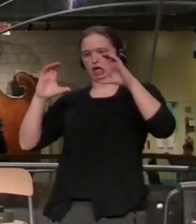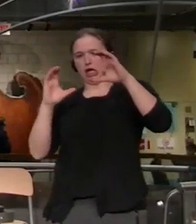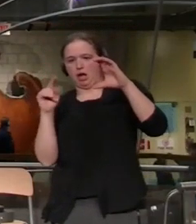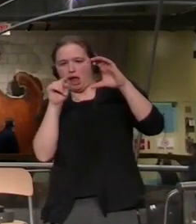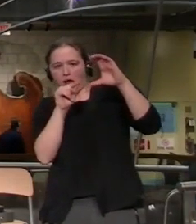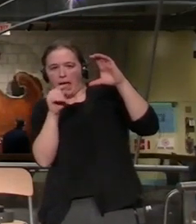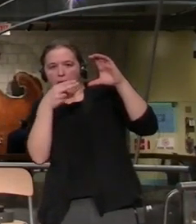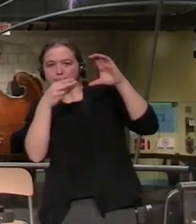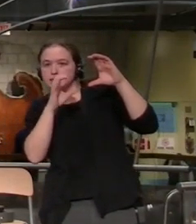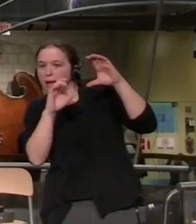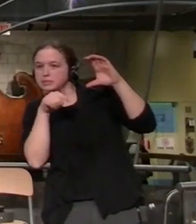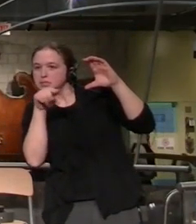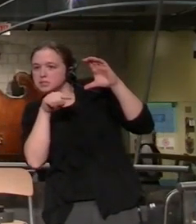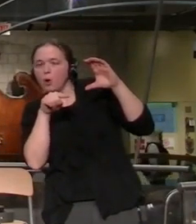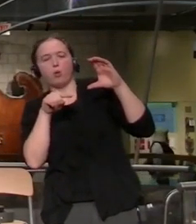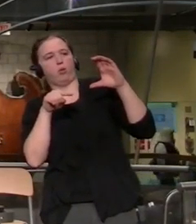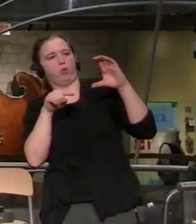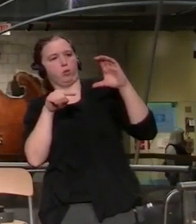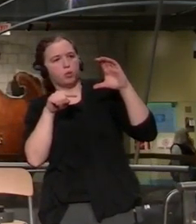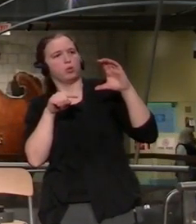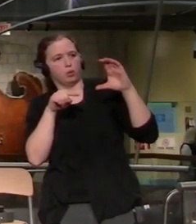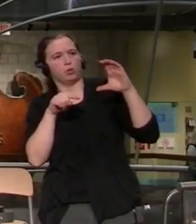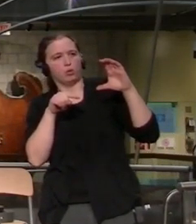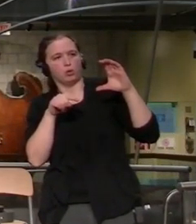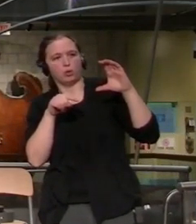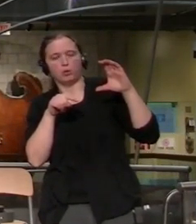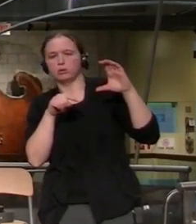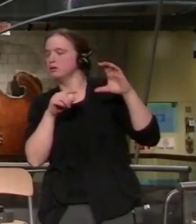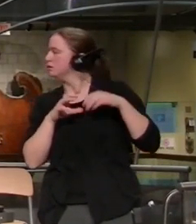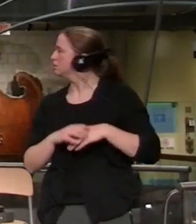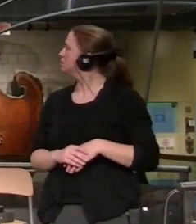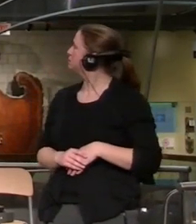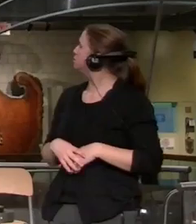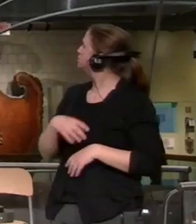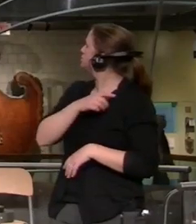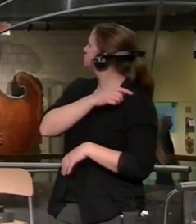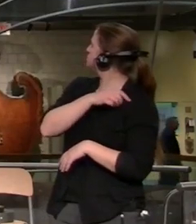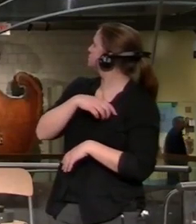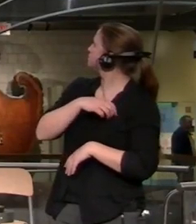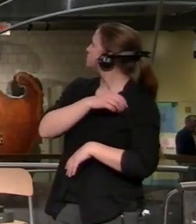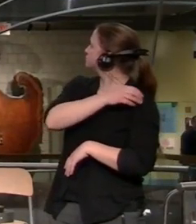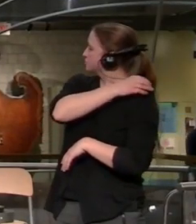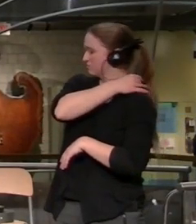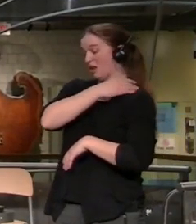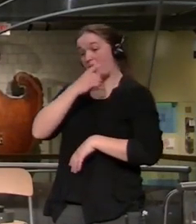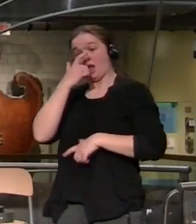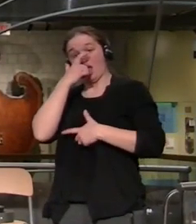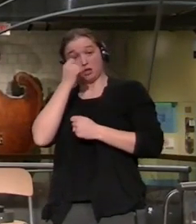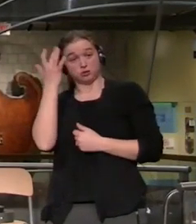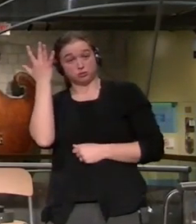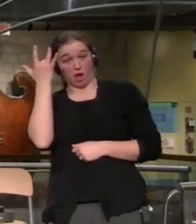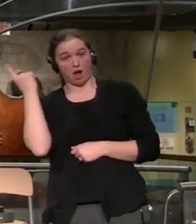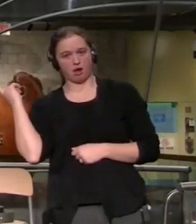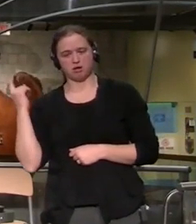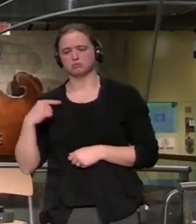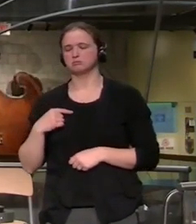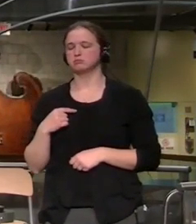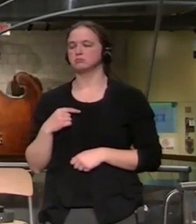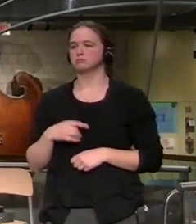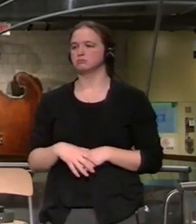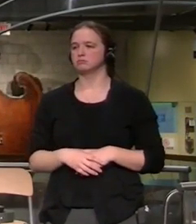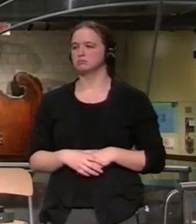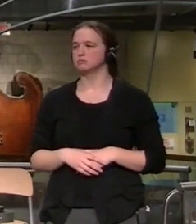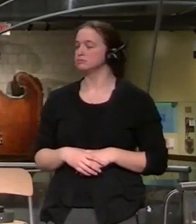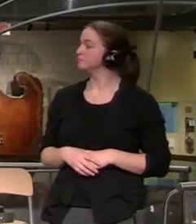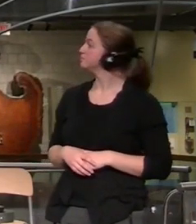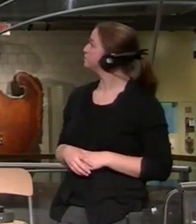different than people who are not taxi drivers. And why is this interesting? So we've done some work based on a very classic test of the